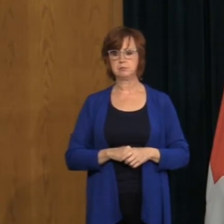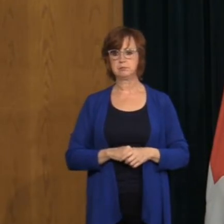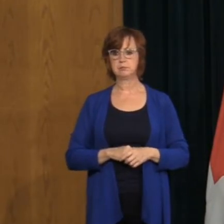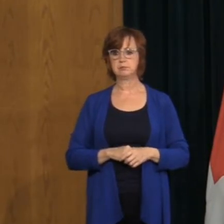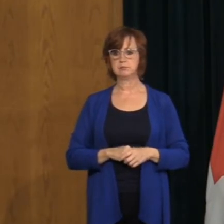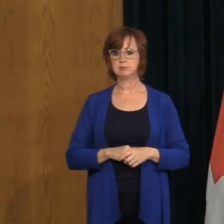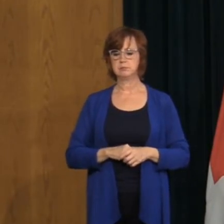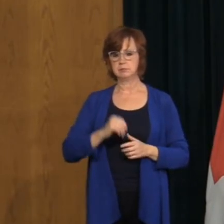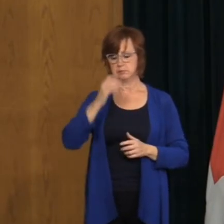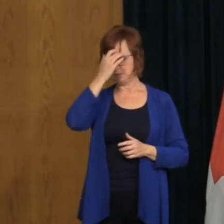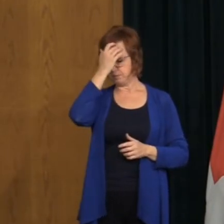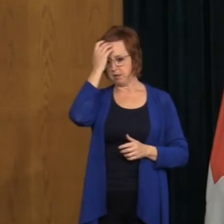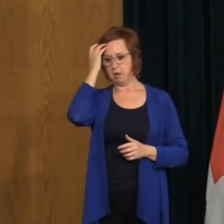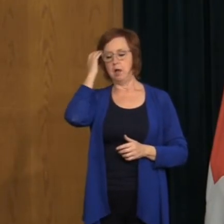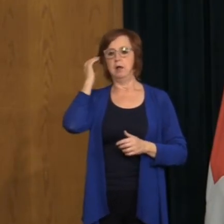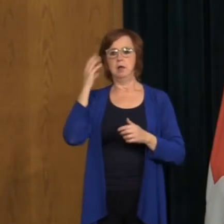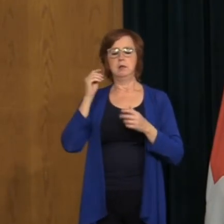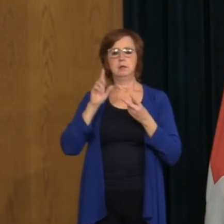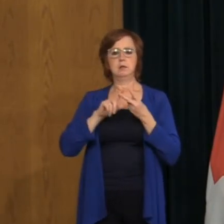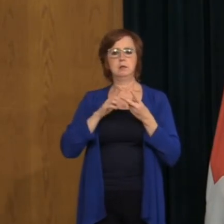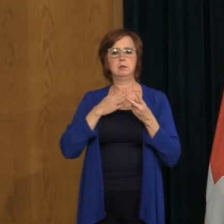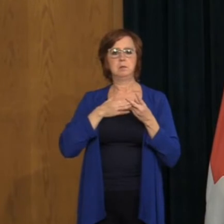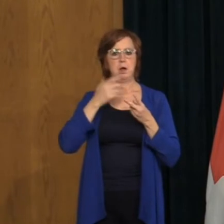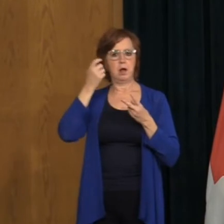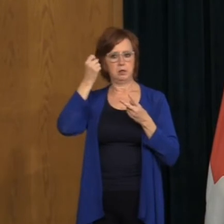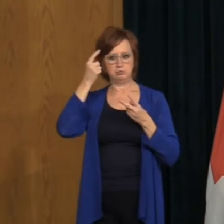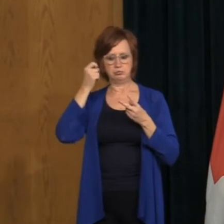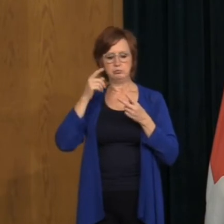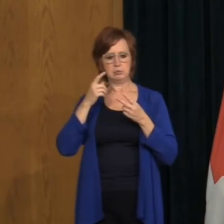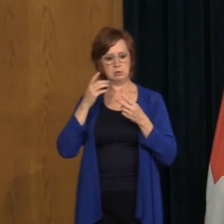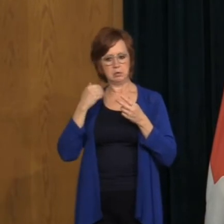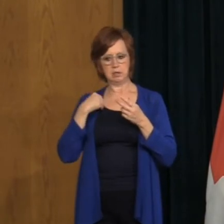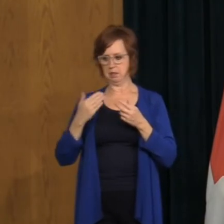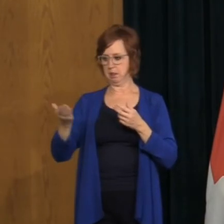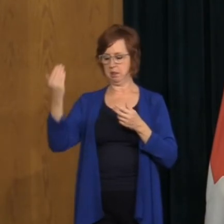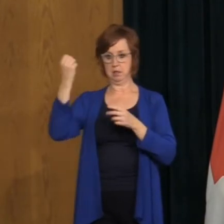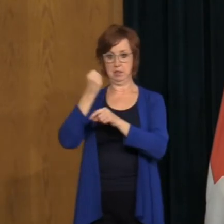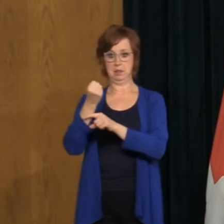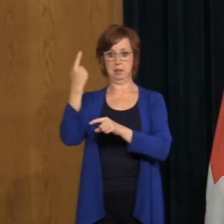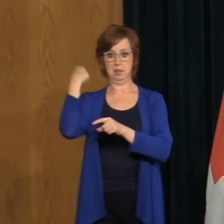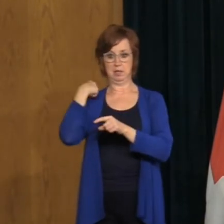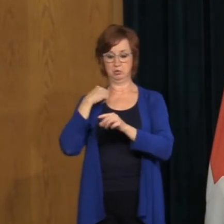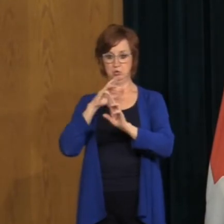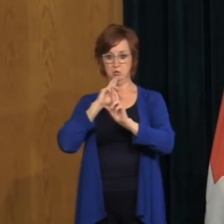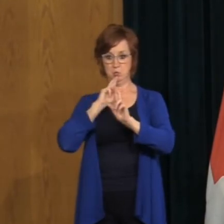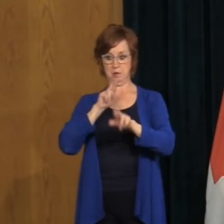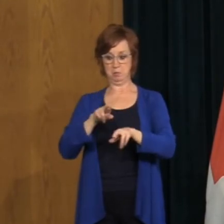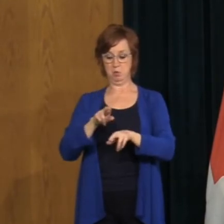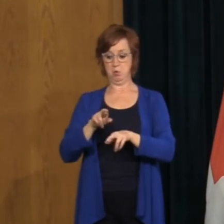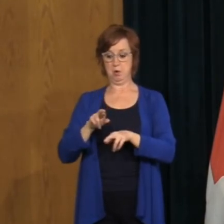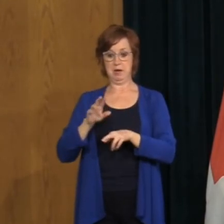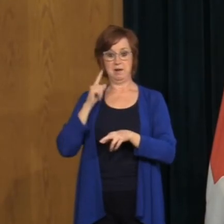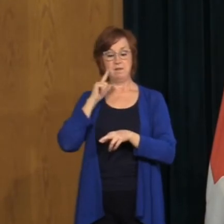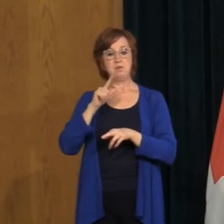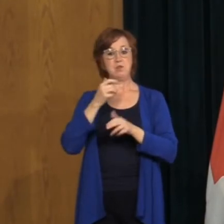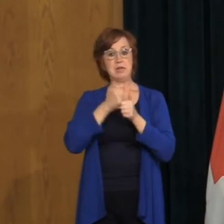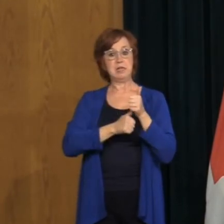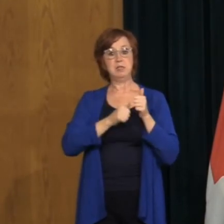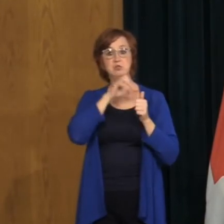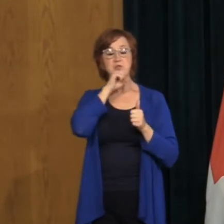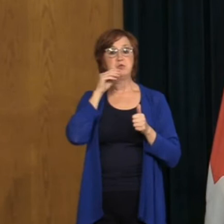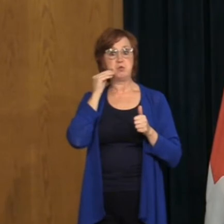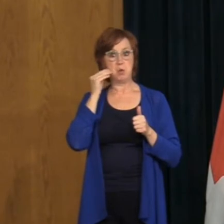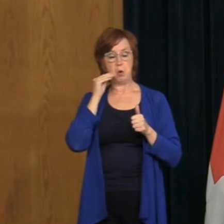understanding that the past year's report is prepared, and it's very close to being ready to be released very, very